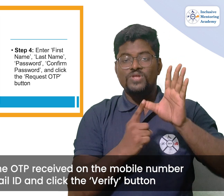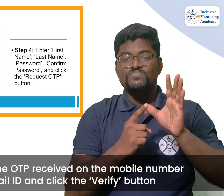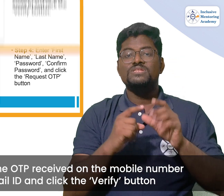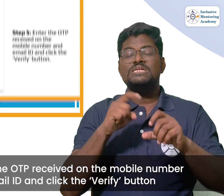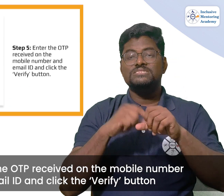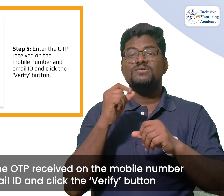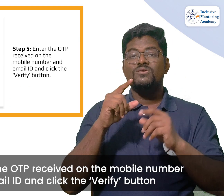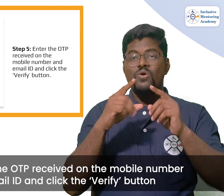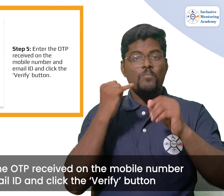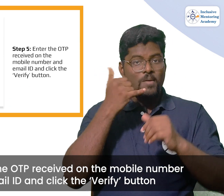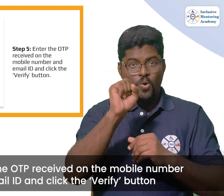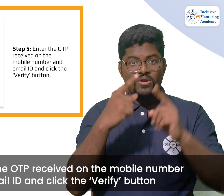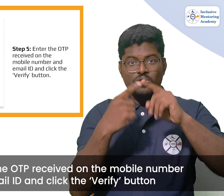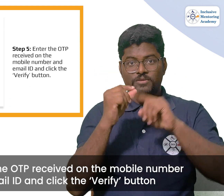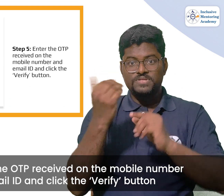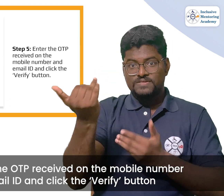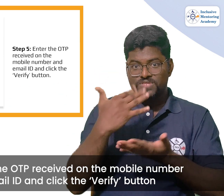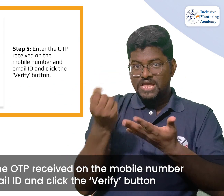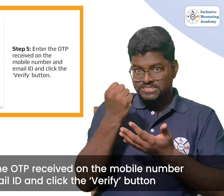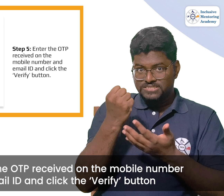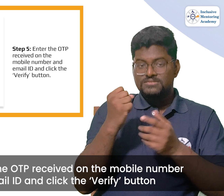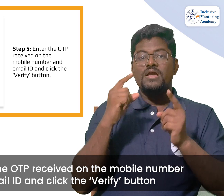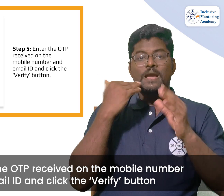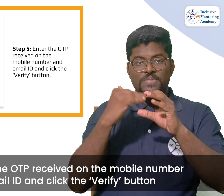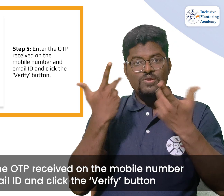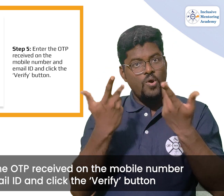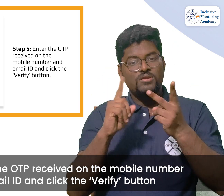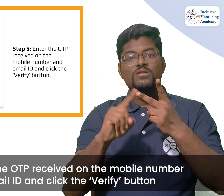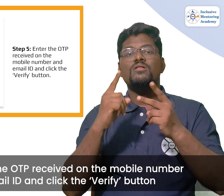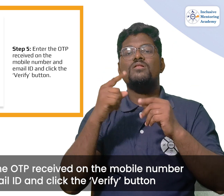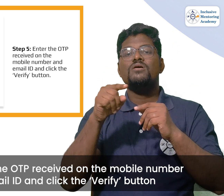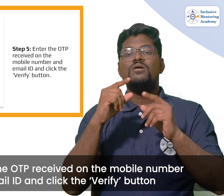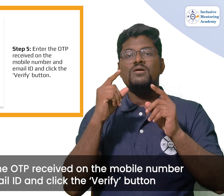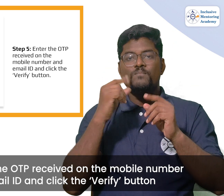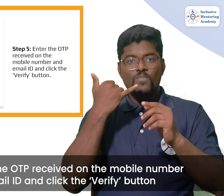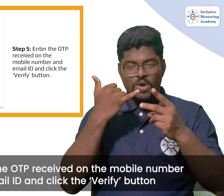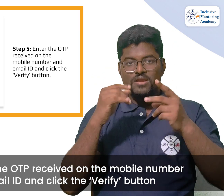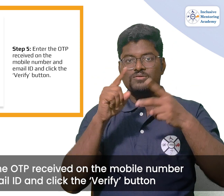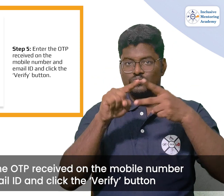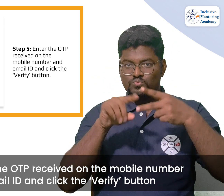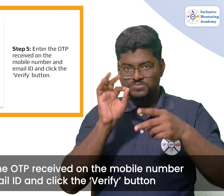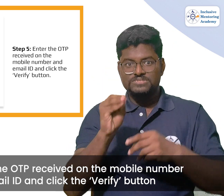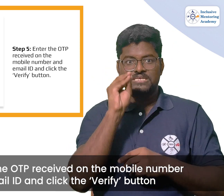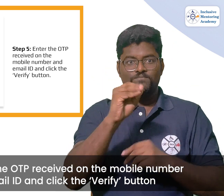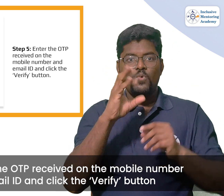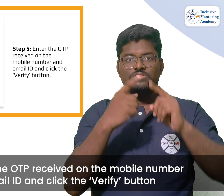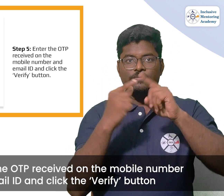Step 5. Enter the OTP received on the mobile number and email ID and click the